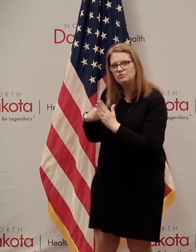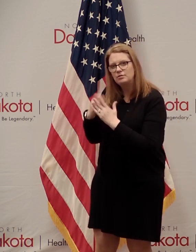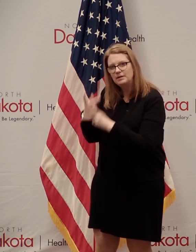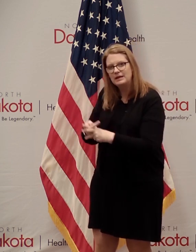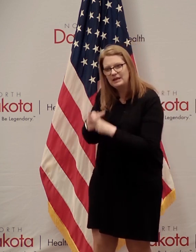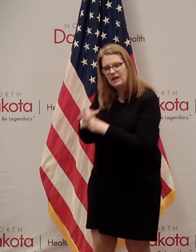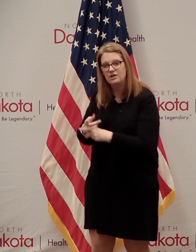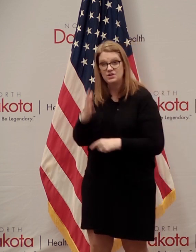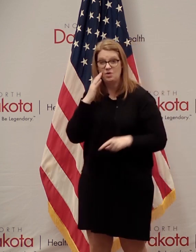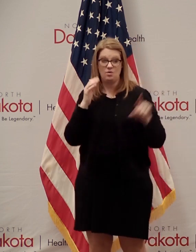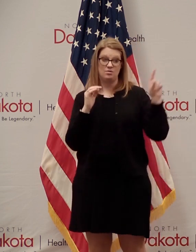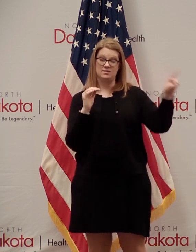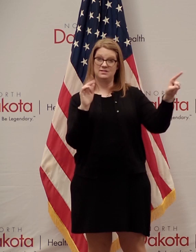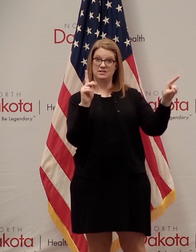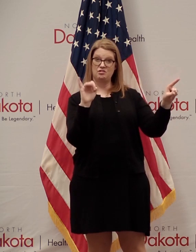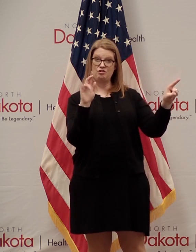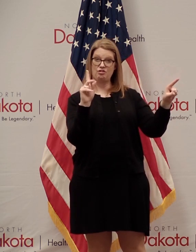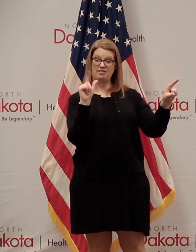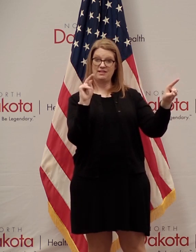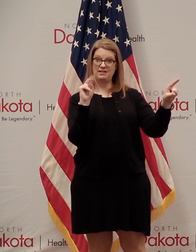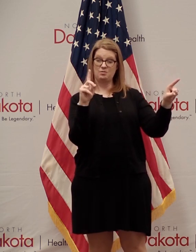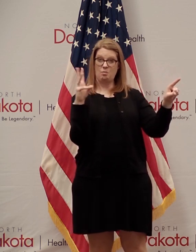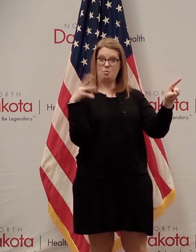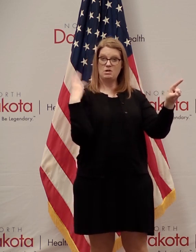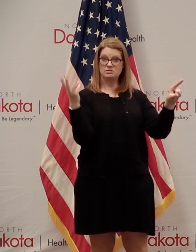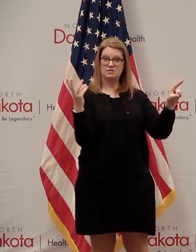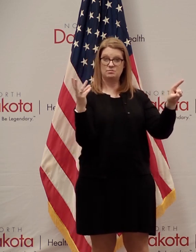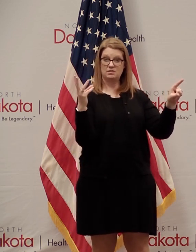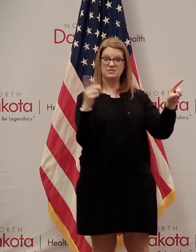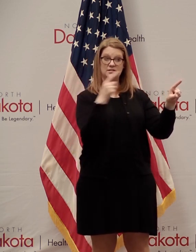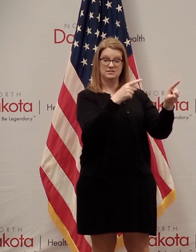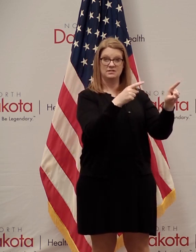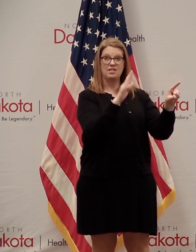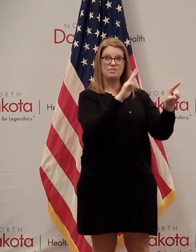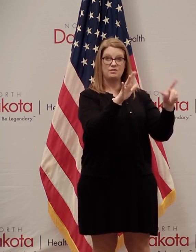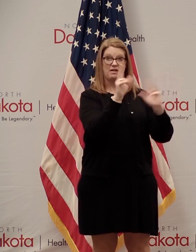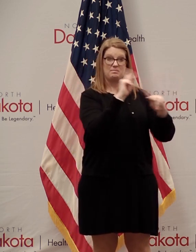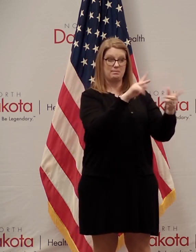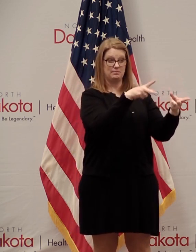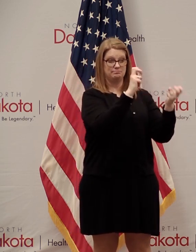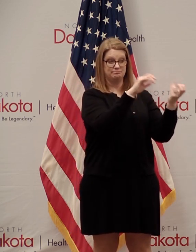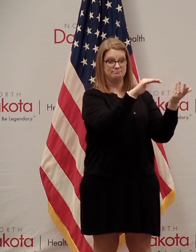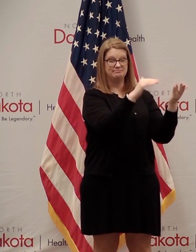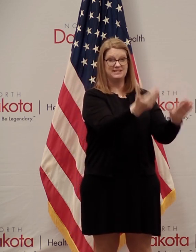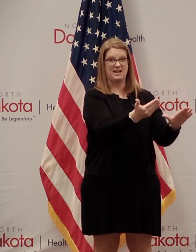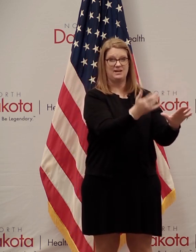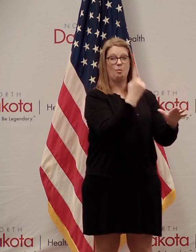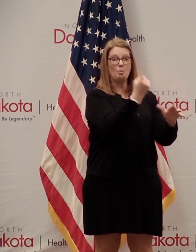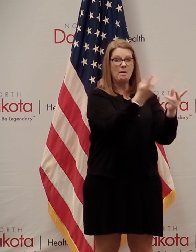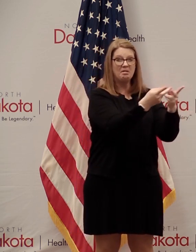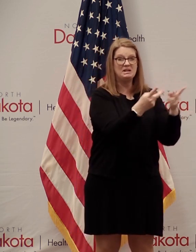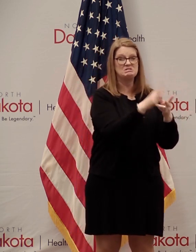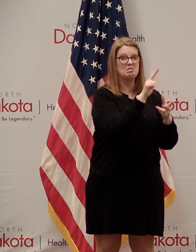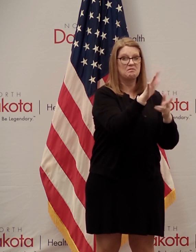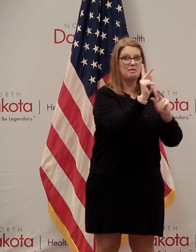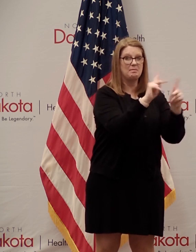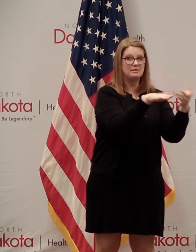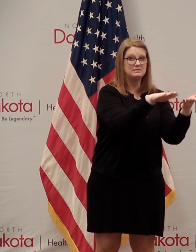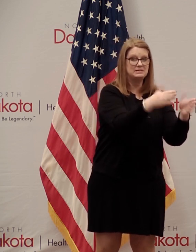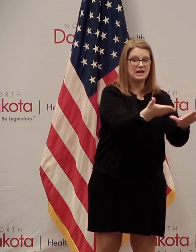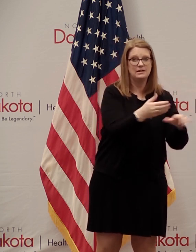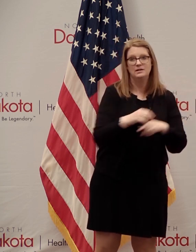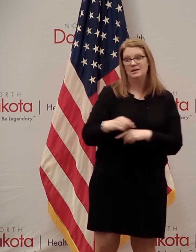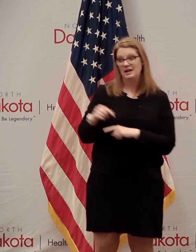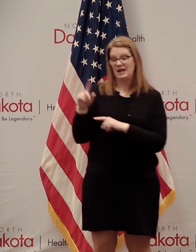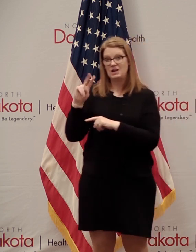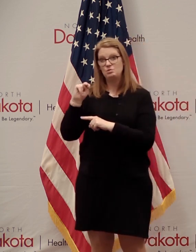in Kirkland, Washington, where 35 people died in one facility, or in New Jersey, where recently as 70 people passed